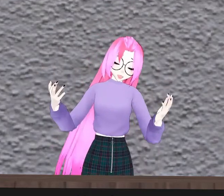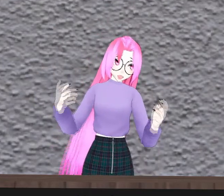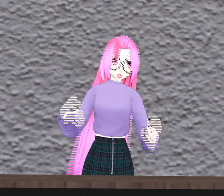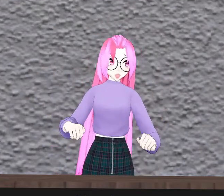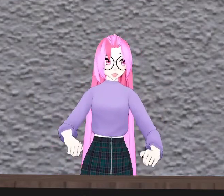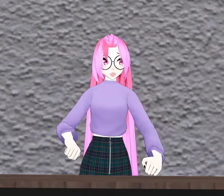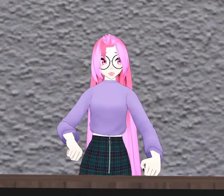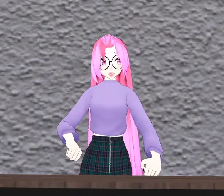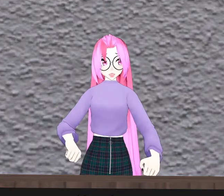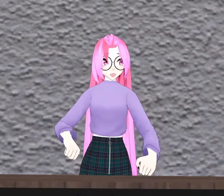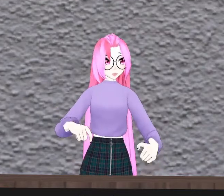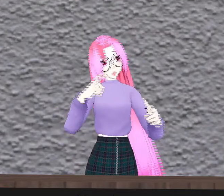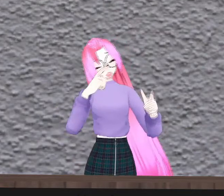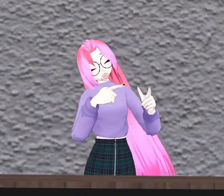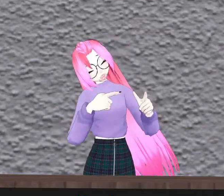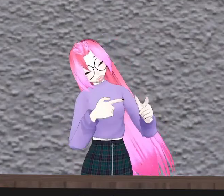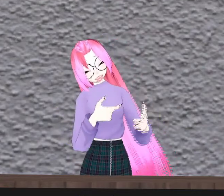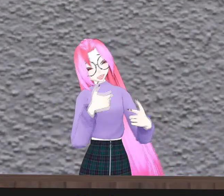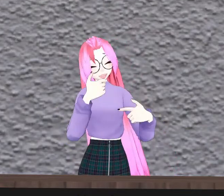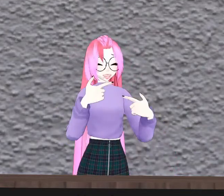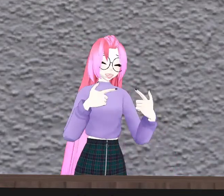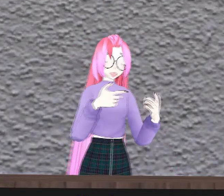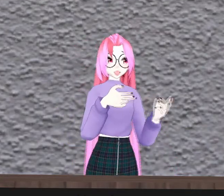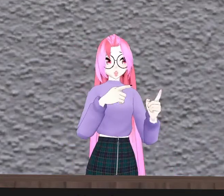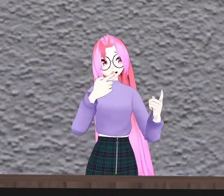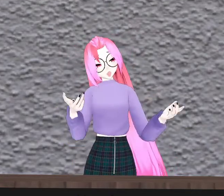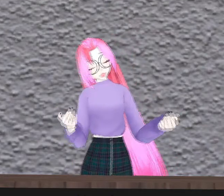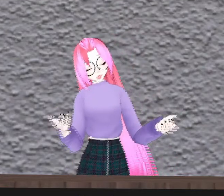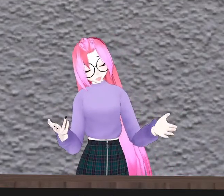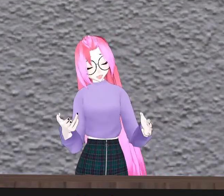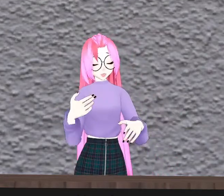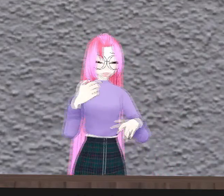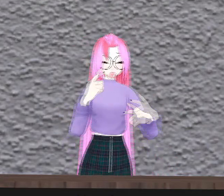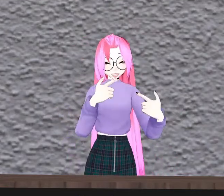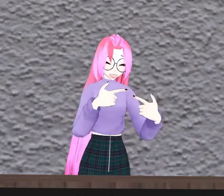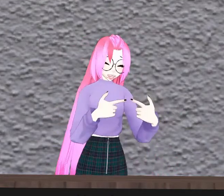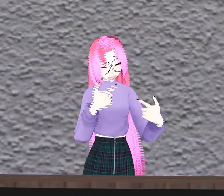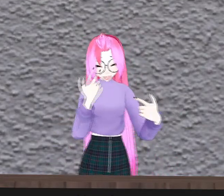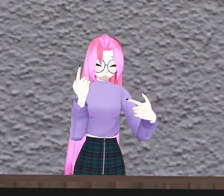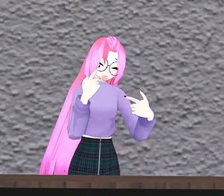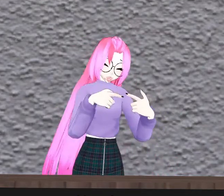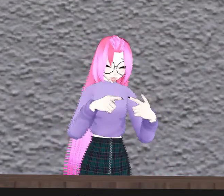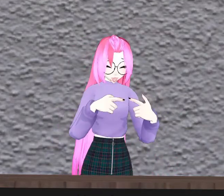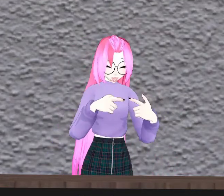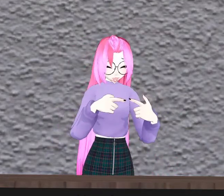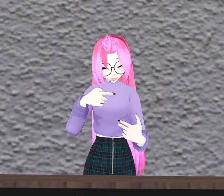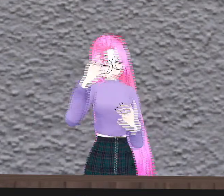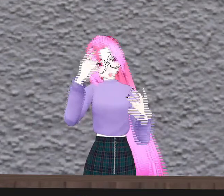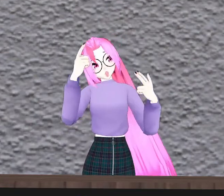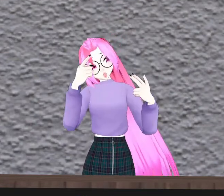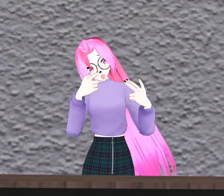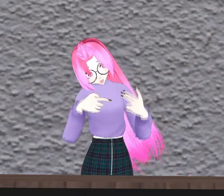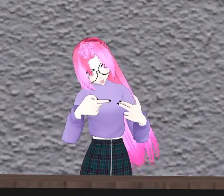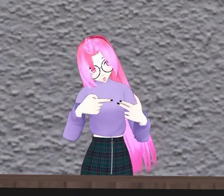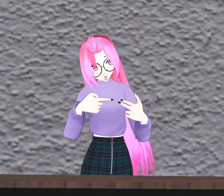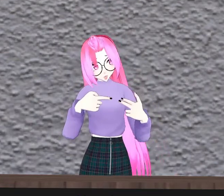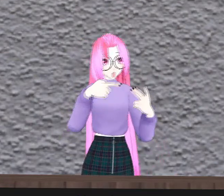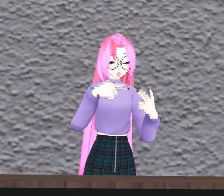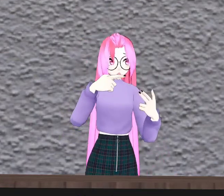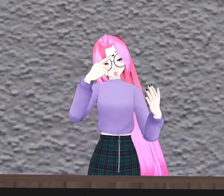gotta go in depth. And you're like, and then there's the helping hands, Discord. Oh, you don't know what Discord is? Let me explain Discord. It's this text-based platform. And then also we have VR meetups,